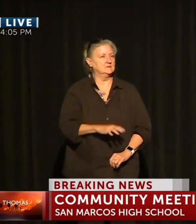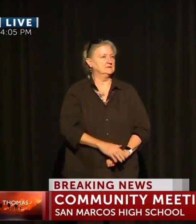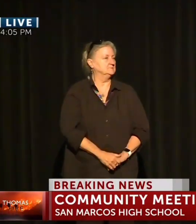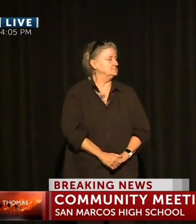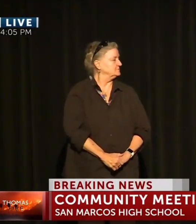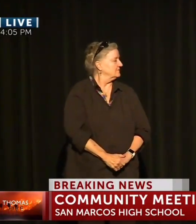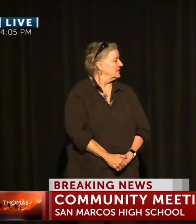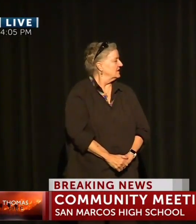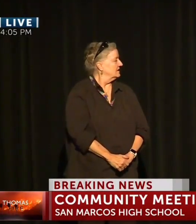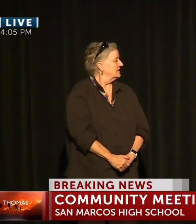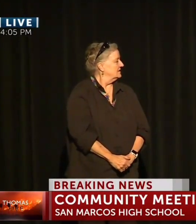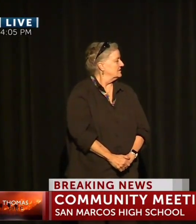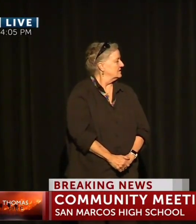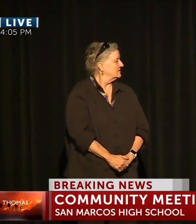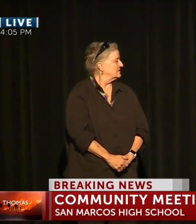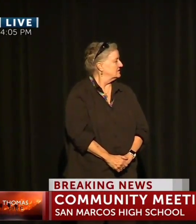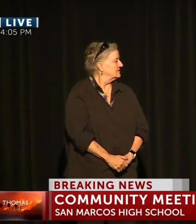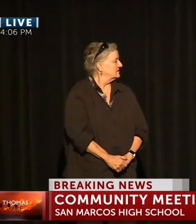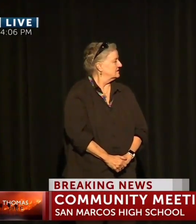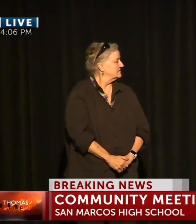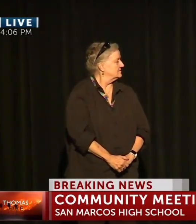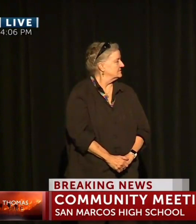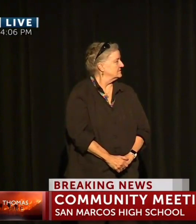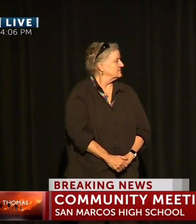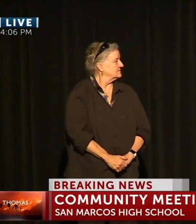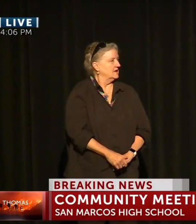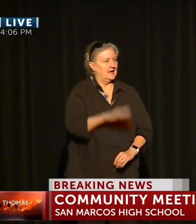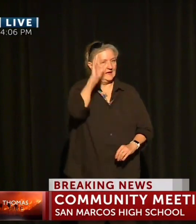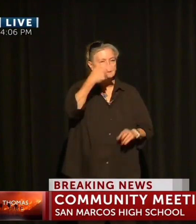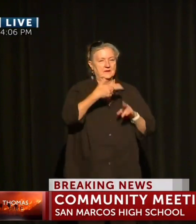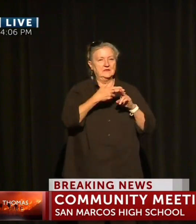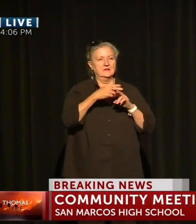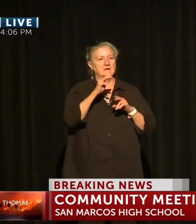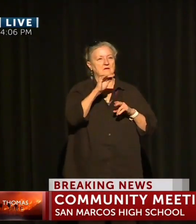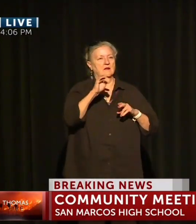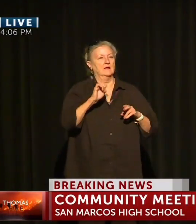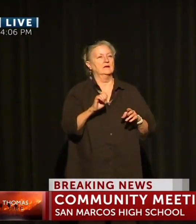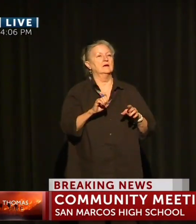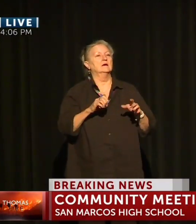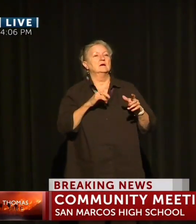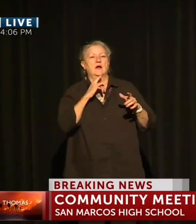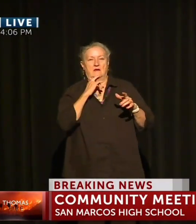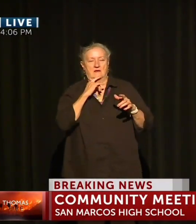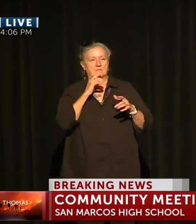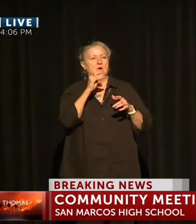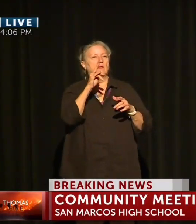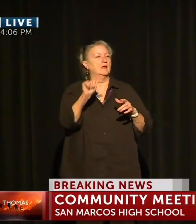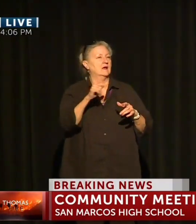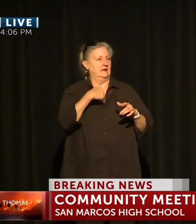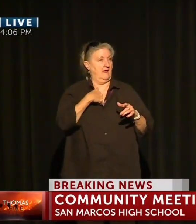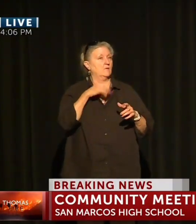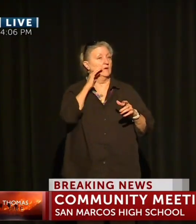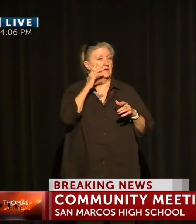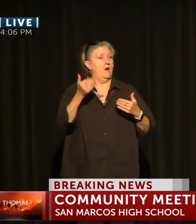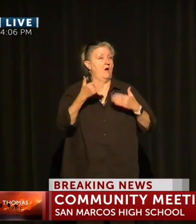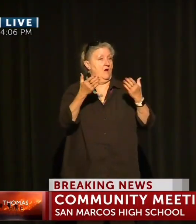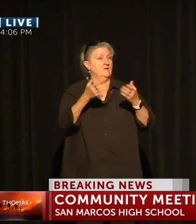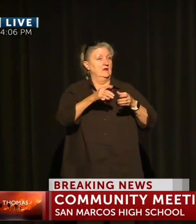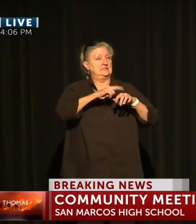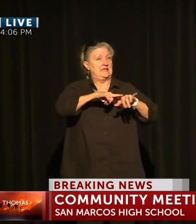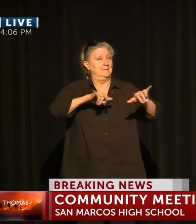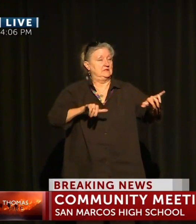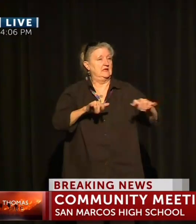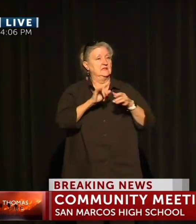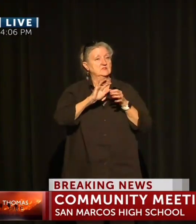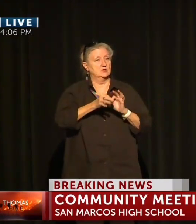español ahí adelante del auditorio. Hi, my name is Simone. Marla and I will be offering simultaneous